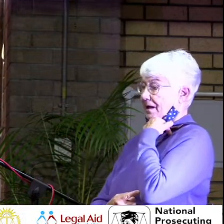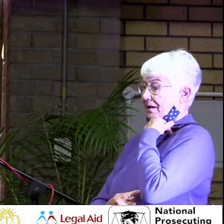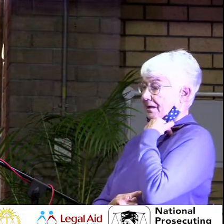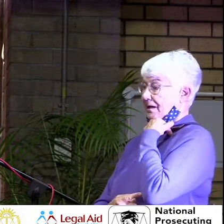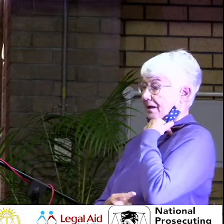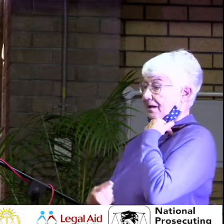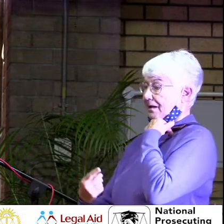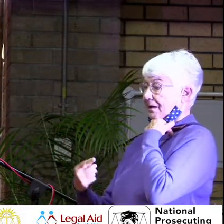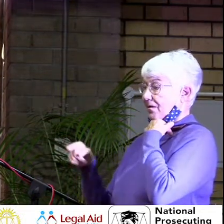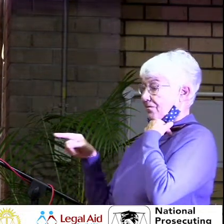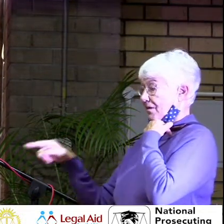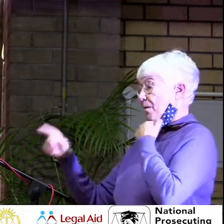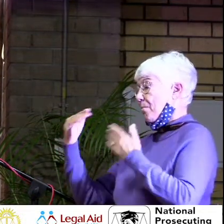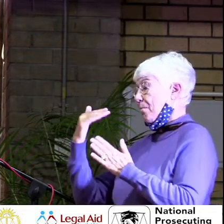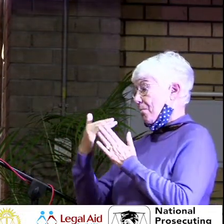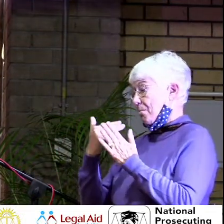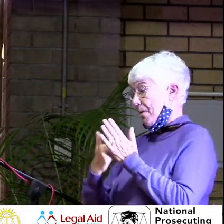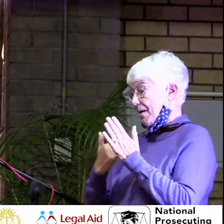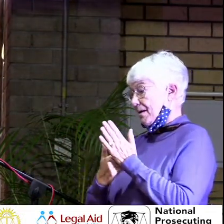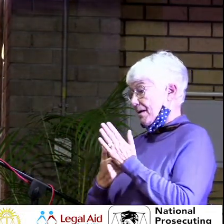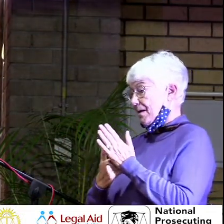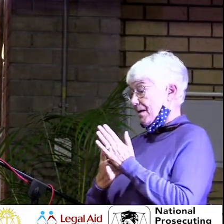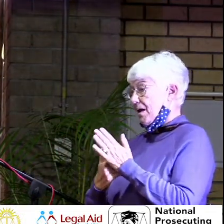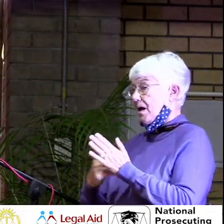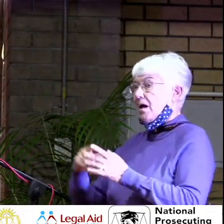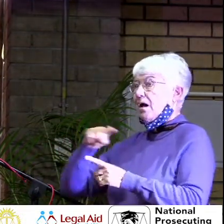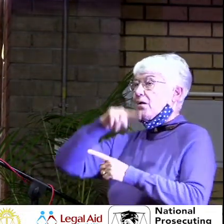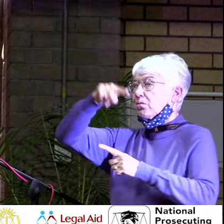end of everything else.